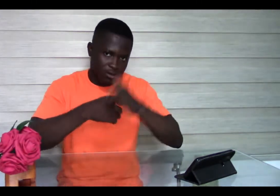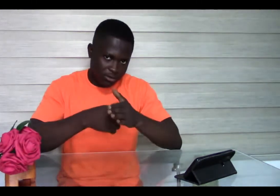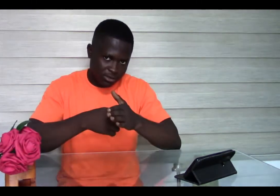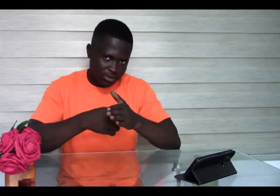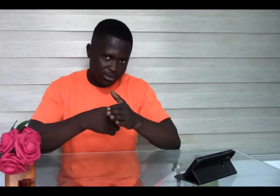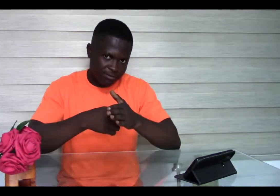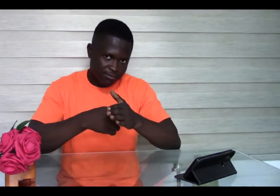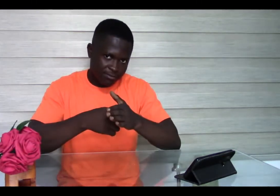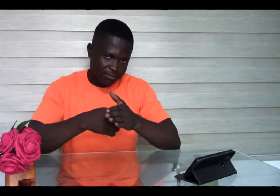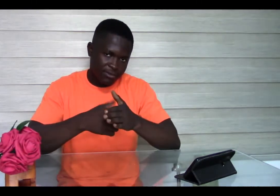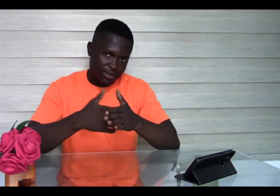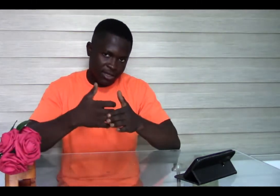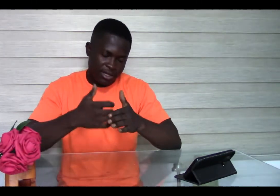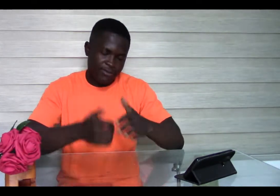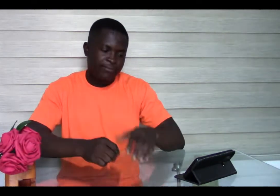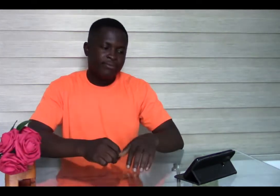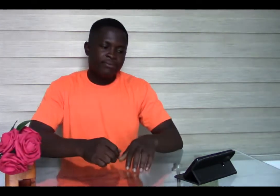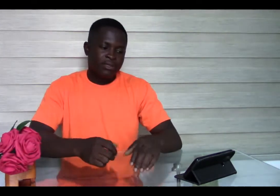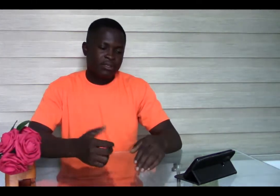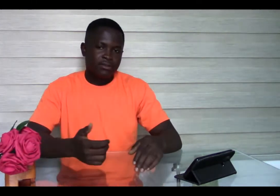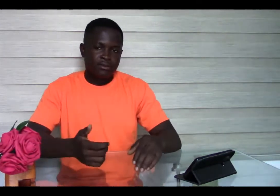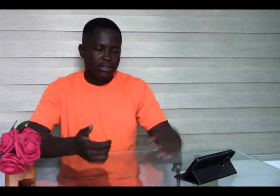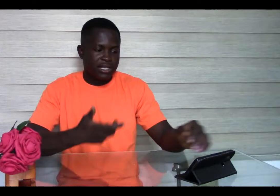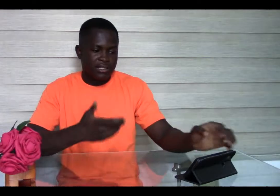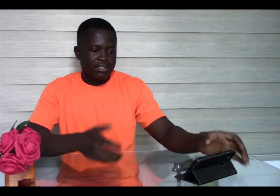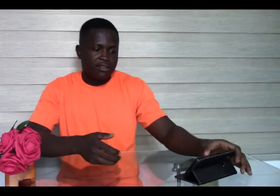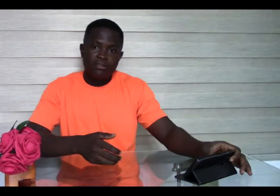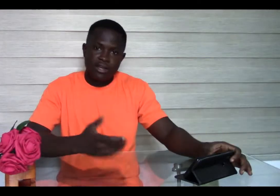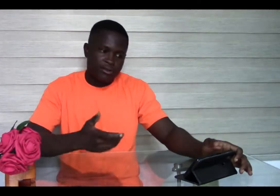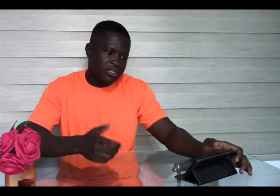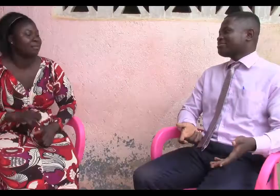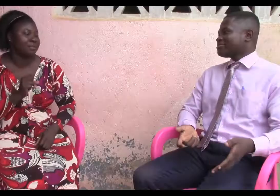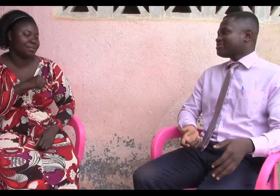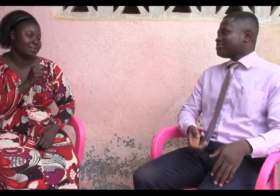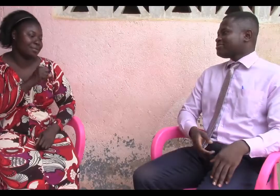locked. Okay, so let's listen to her response.